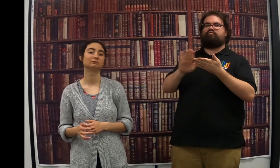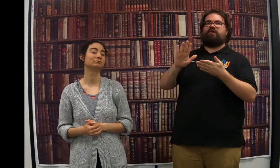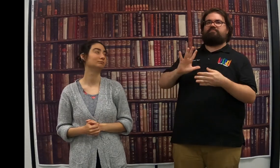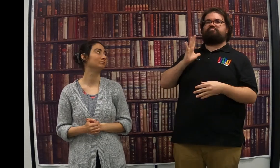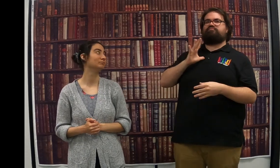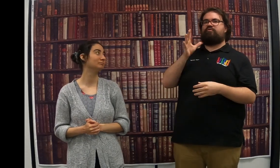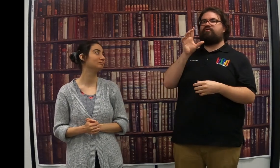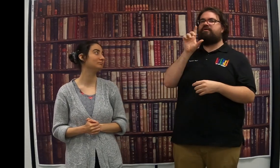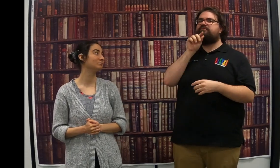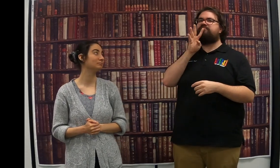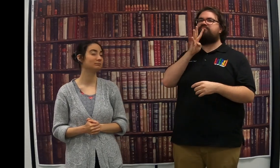great time.